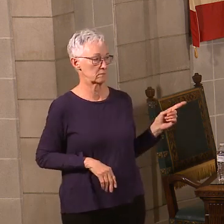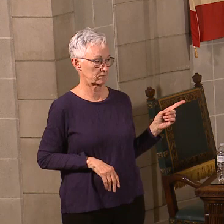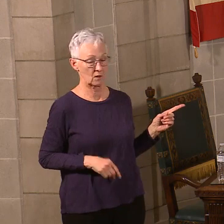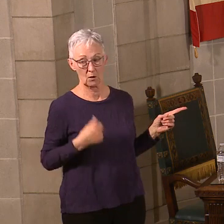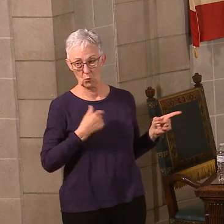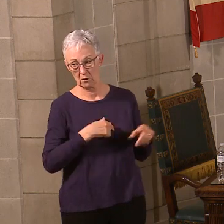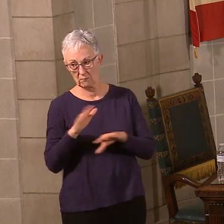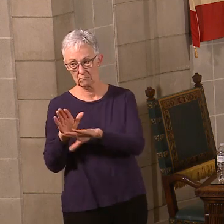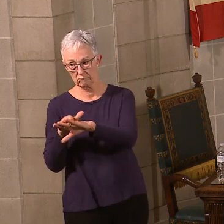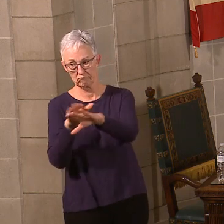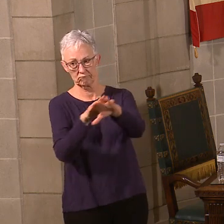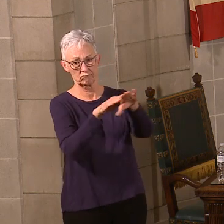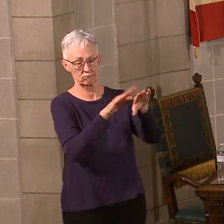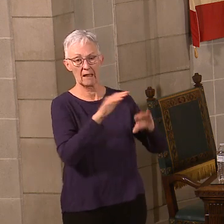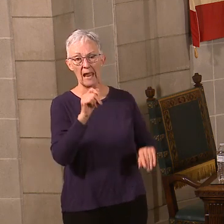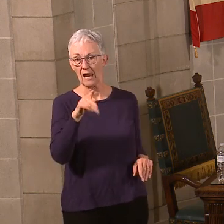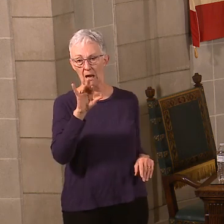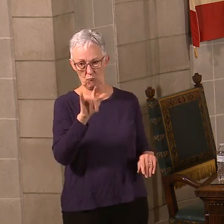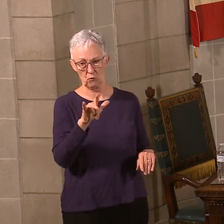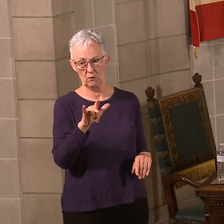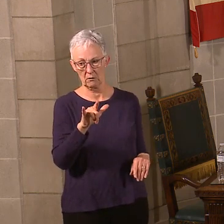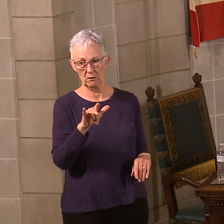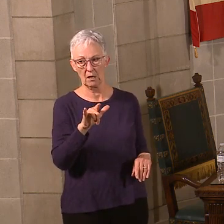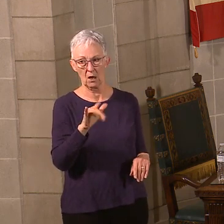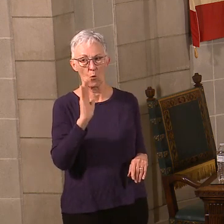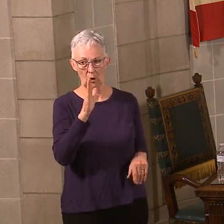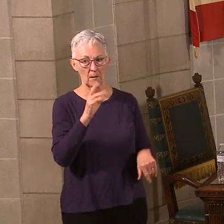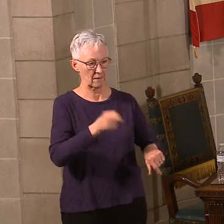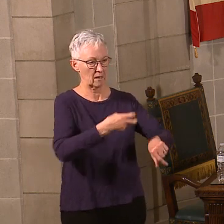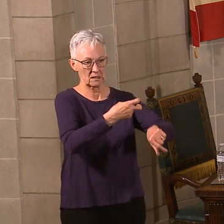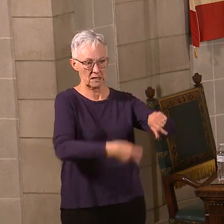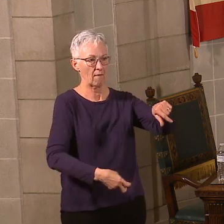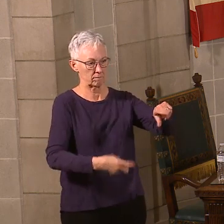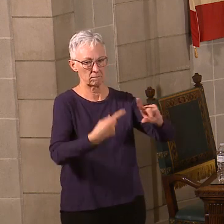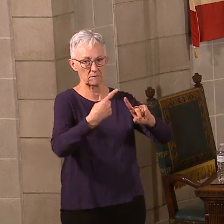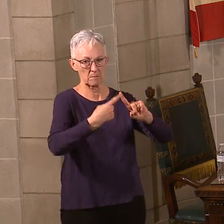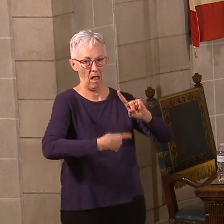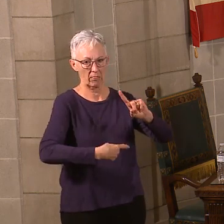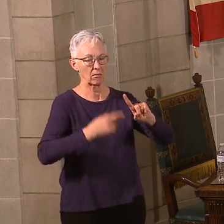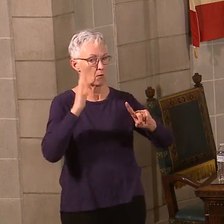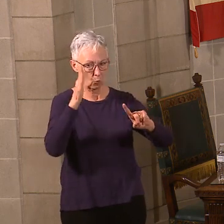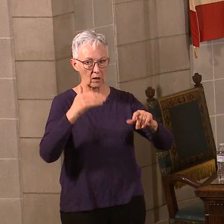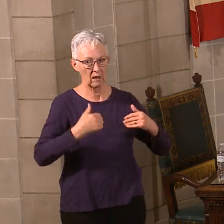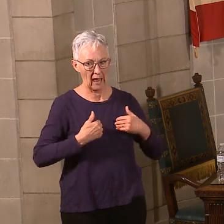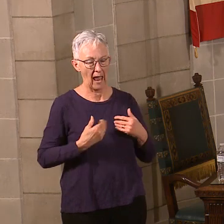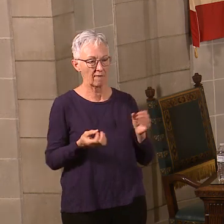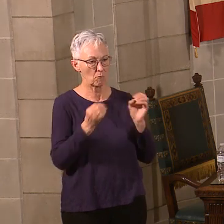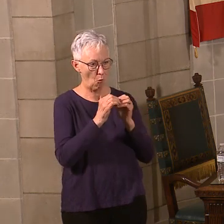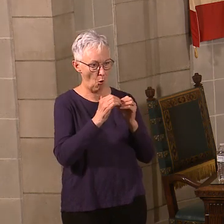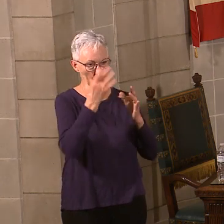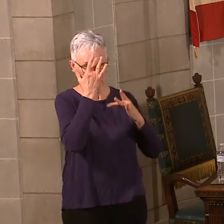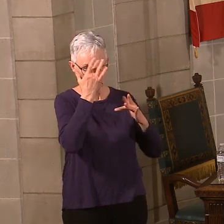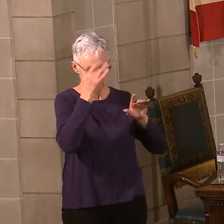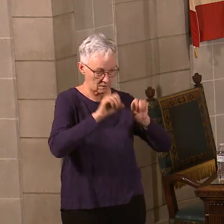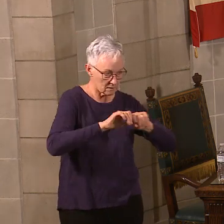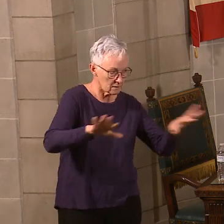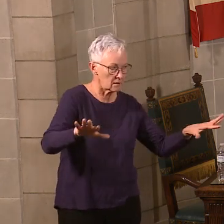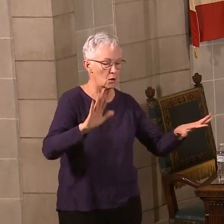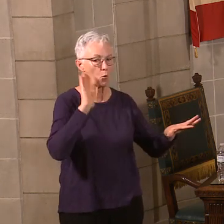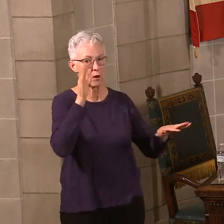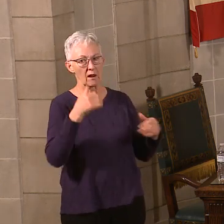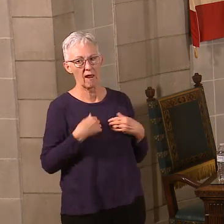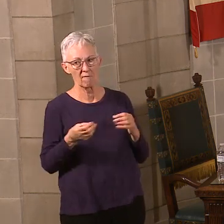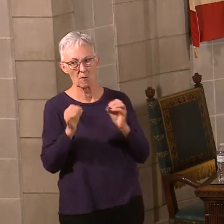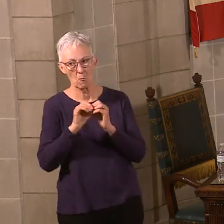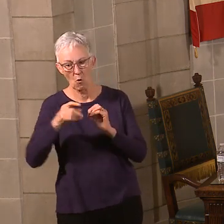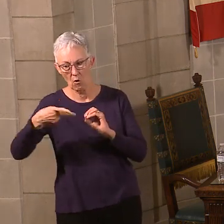we will get through this. We will get through this like Nebraskans, by working together. So please, follow the guidelines. Stay home, stay healthy, stay connected.